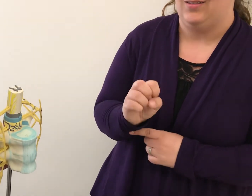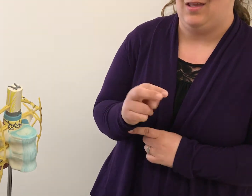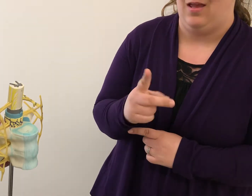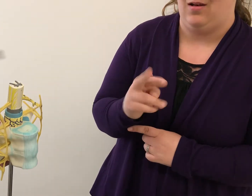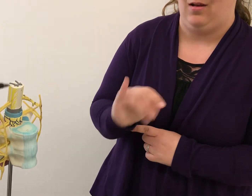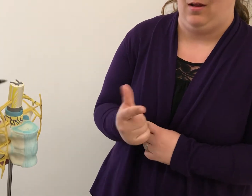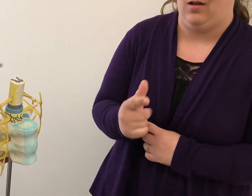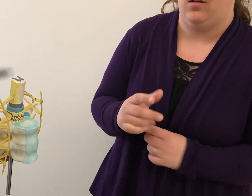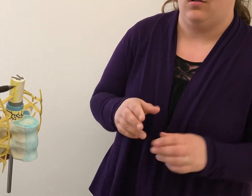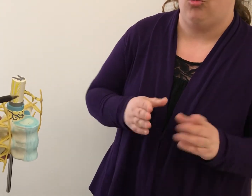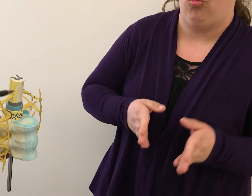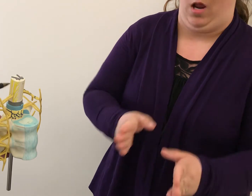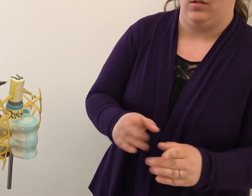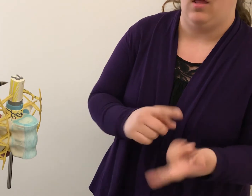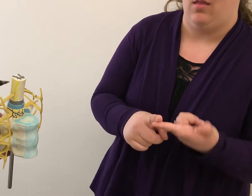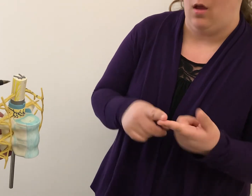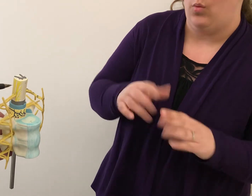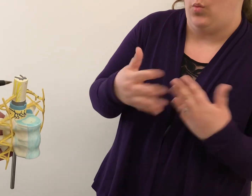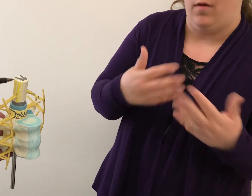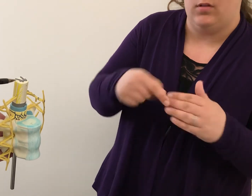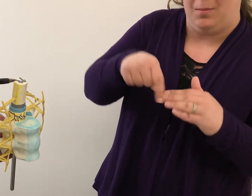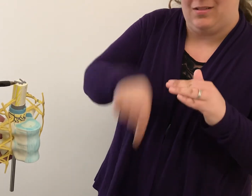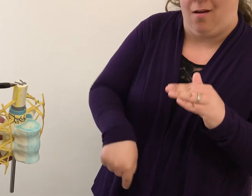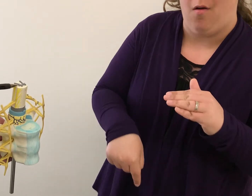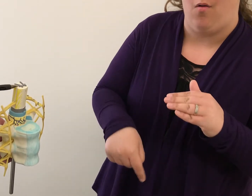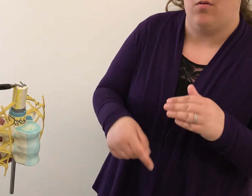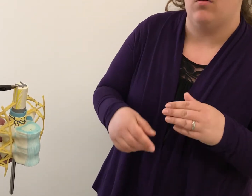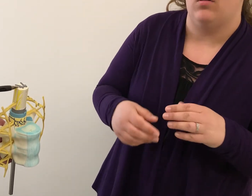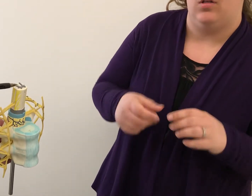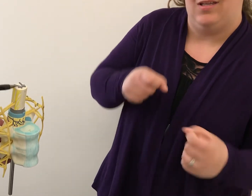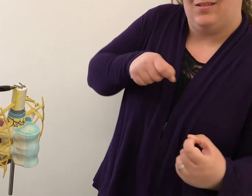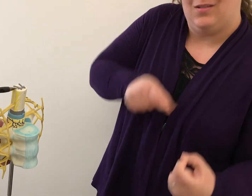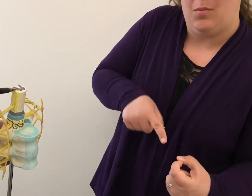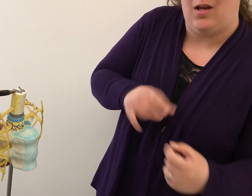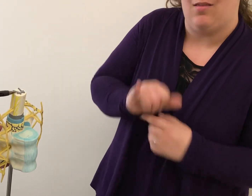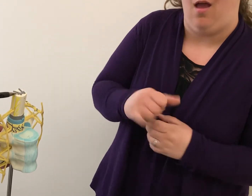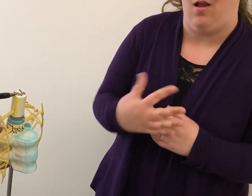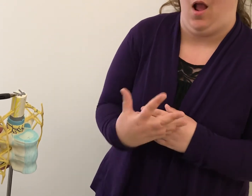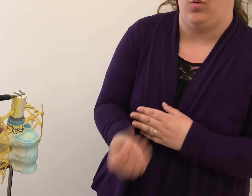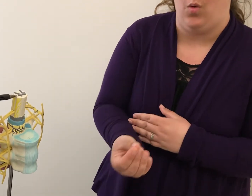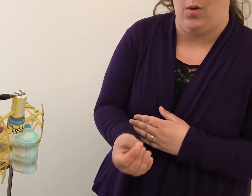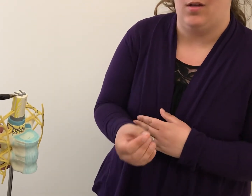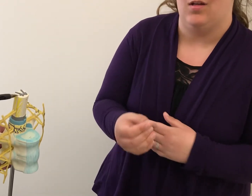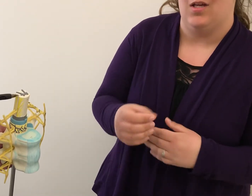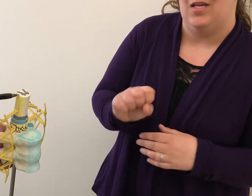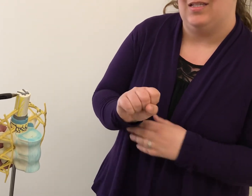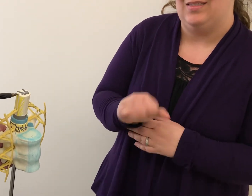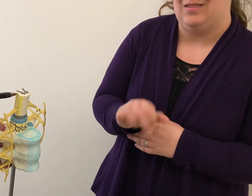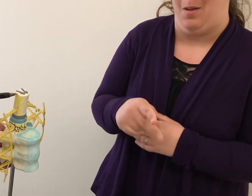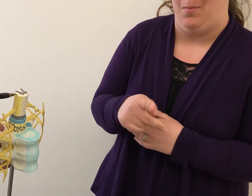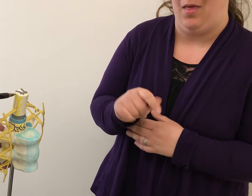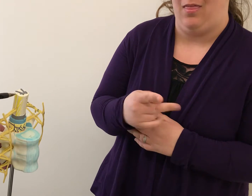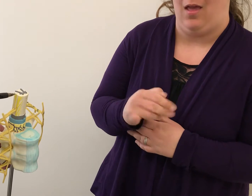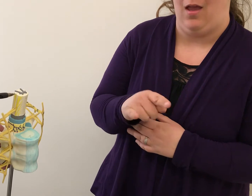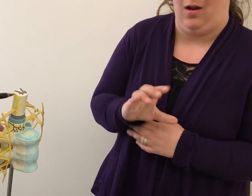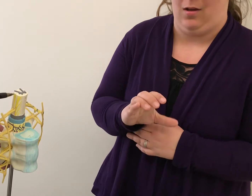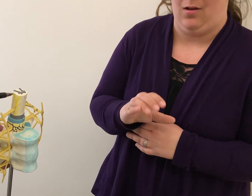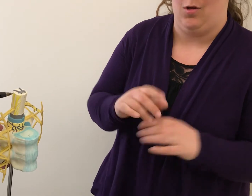down and either stimulating an outgoing sympathetic response from the lateral horn,